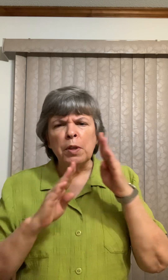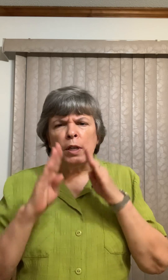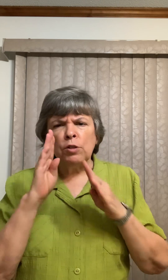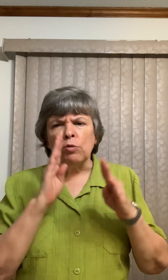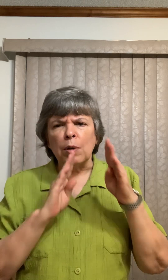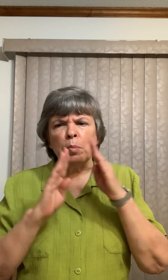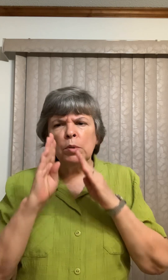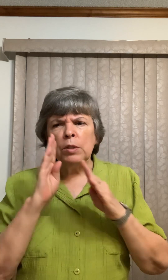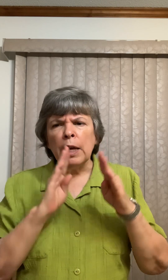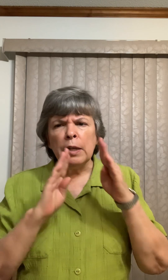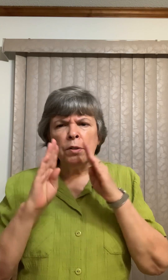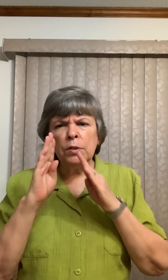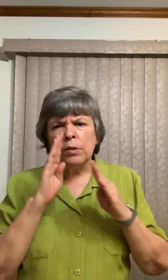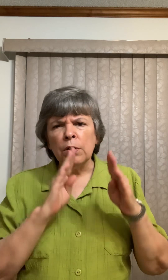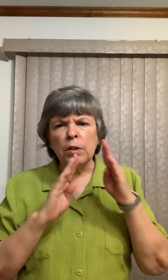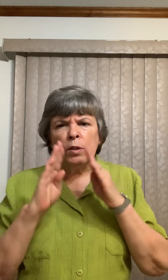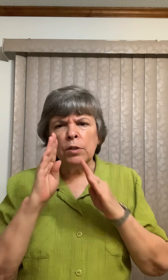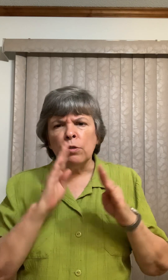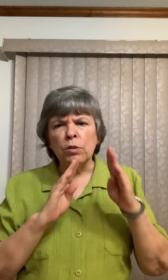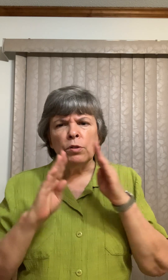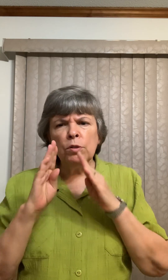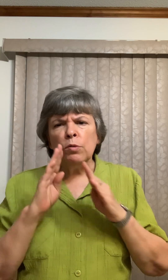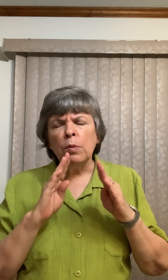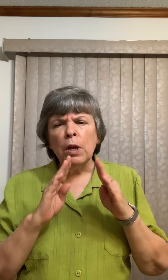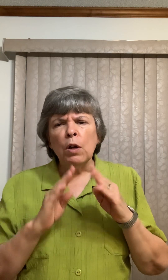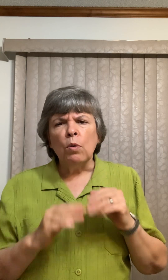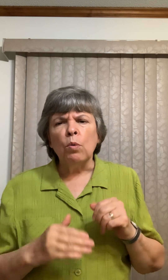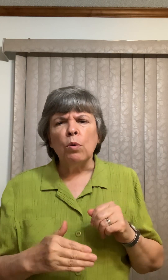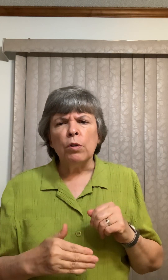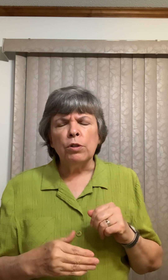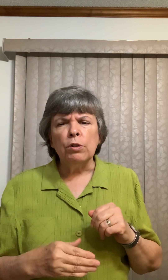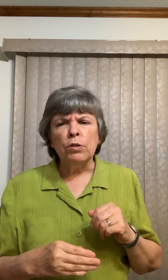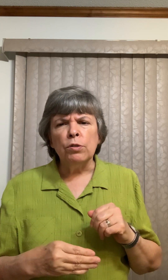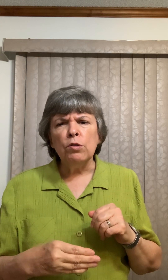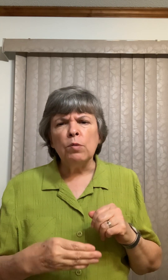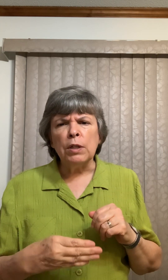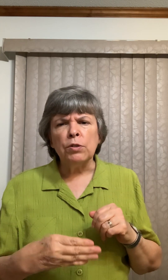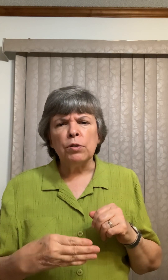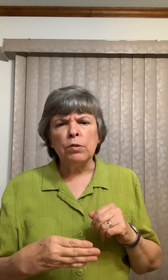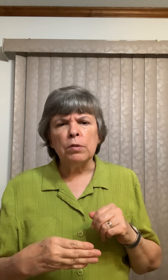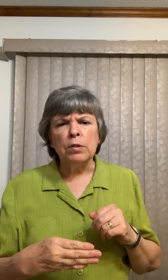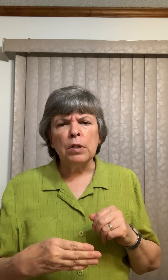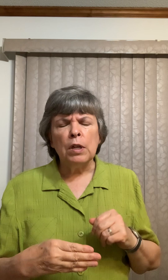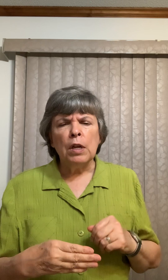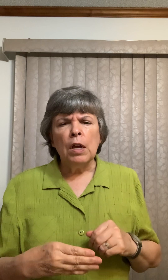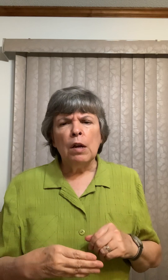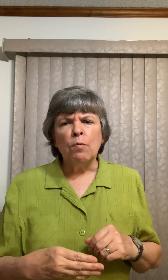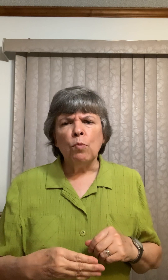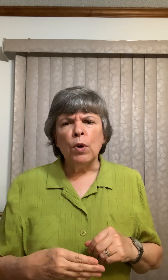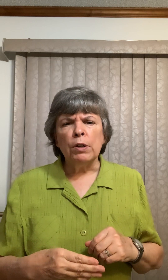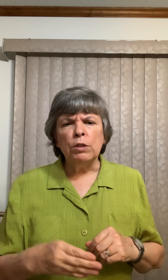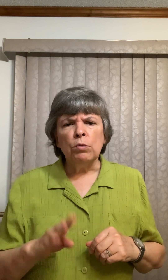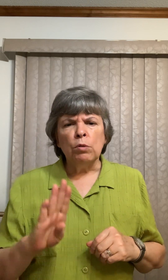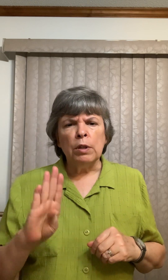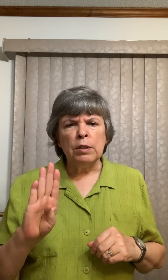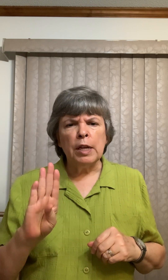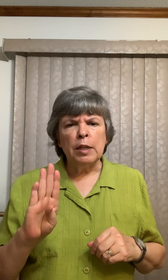thinking troubled days that you could do, or you could do uncertain where you take a